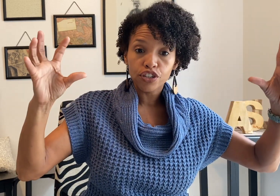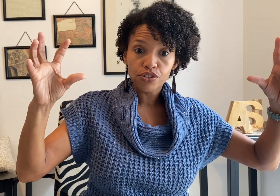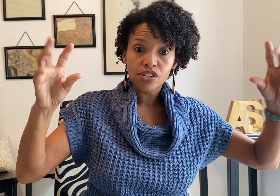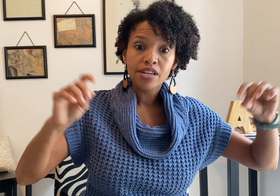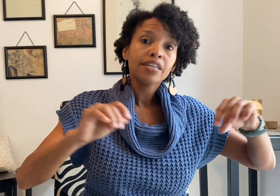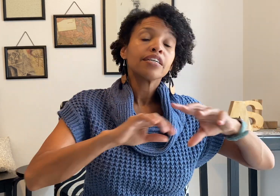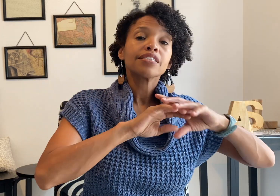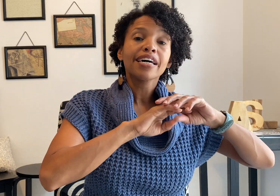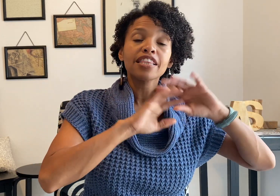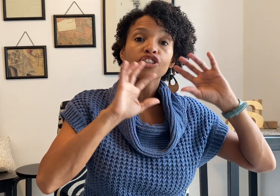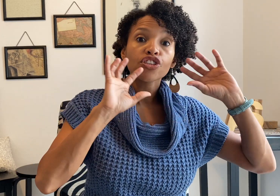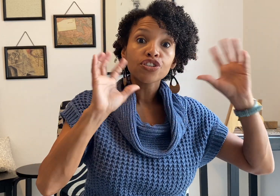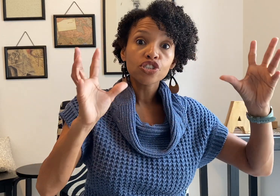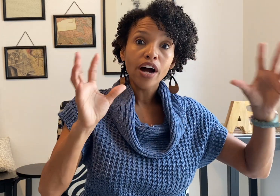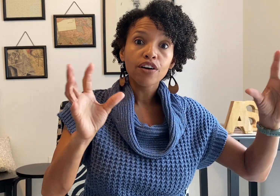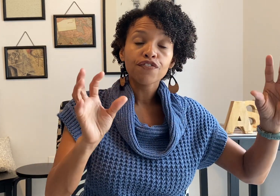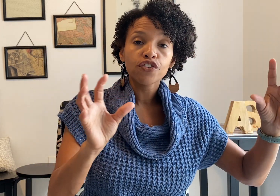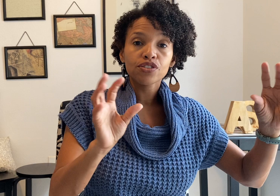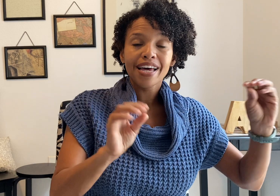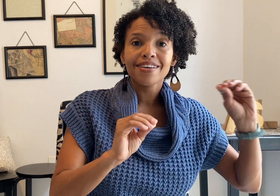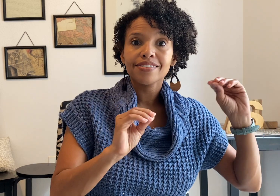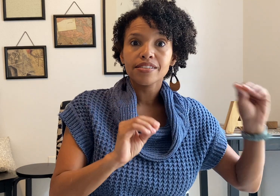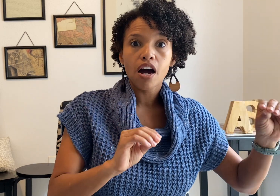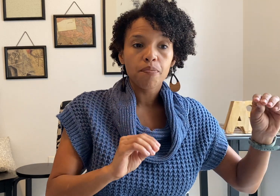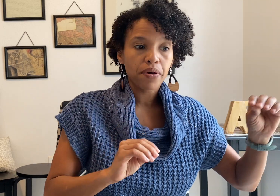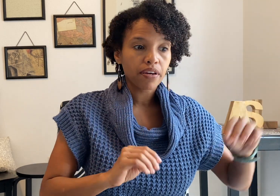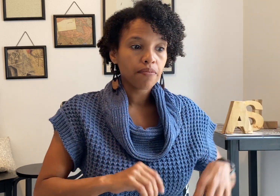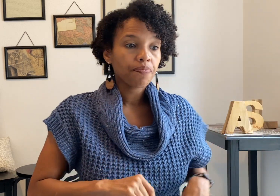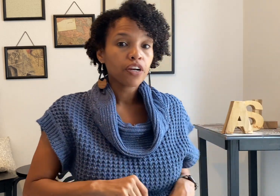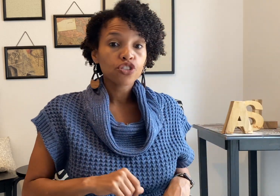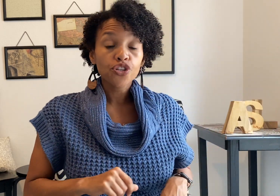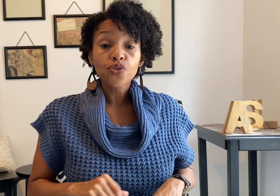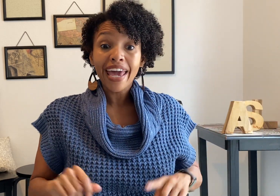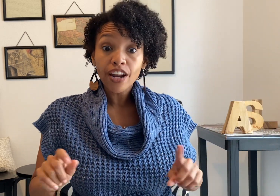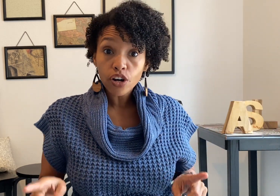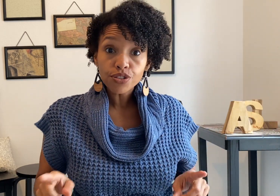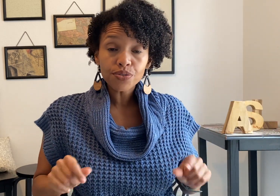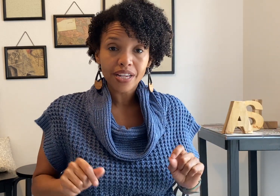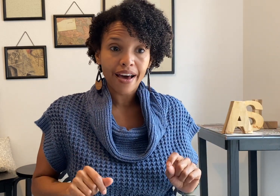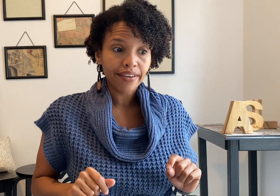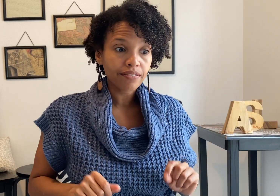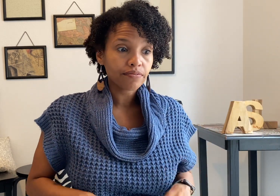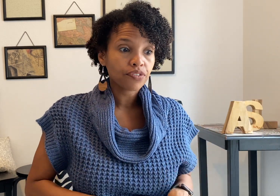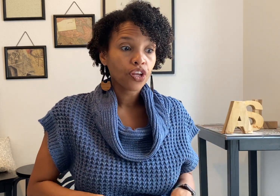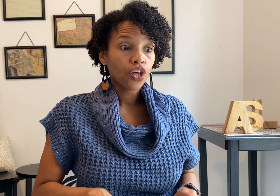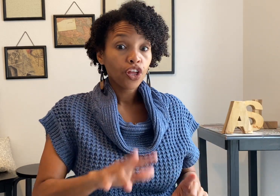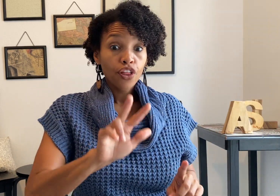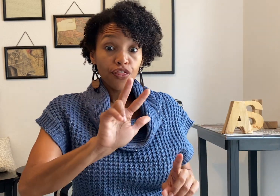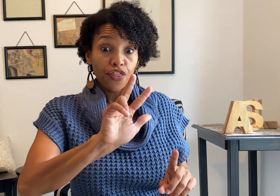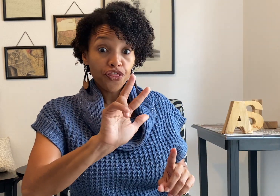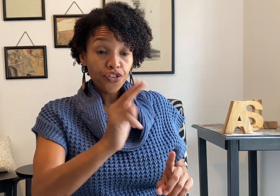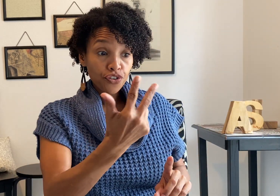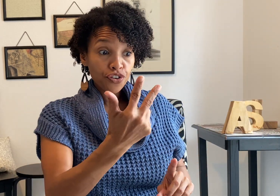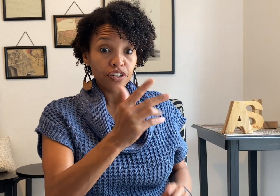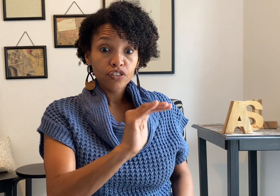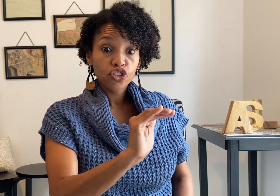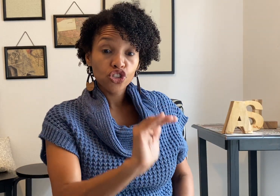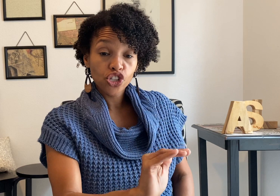first, signing the third child first as the topic. So you can also sign third